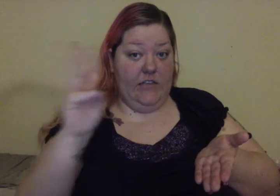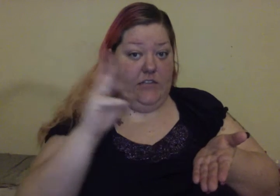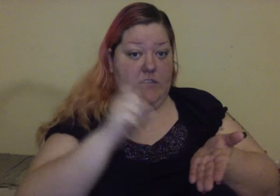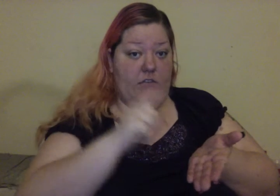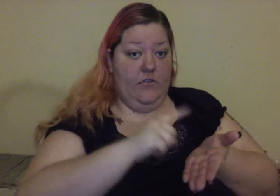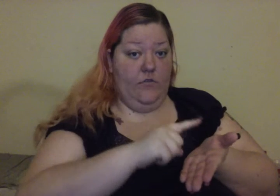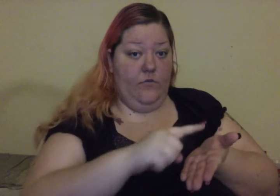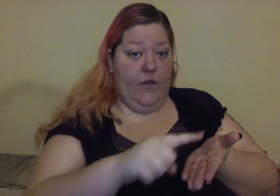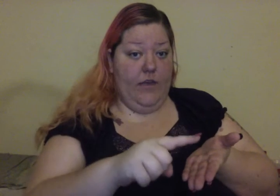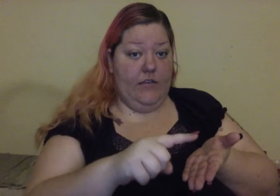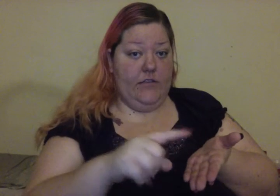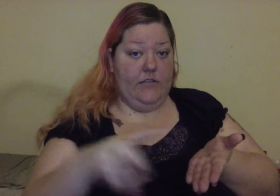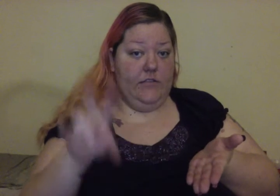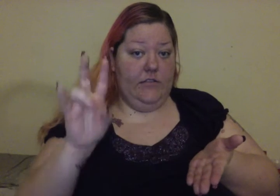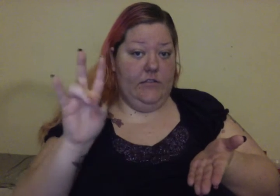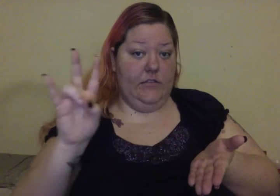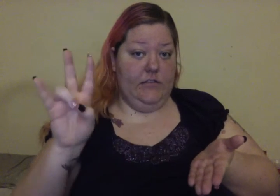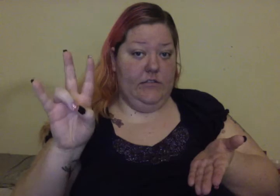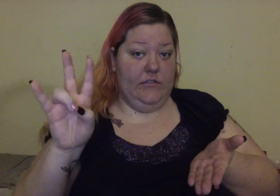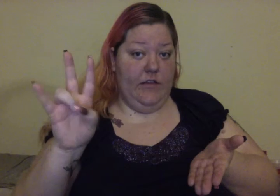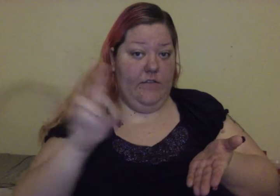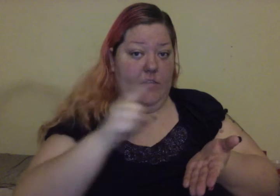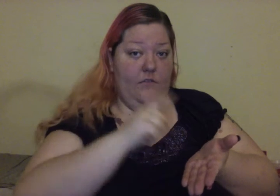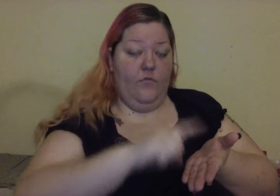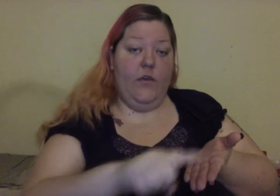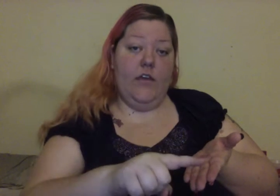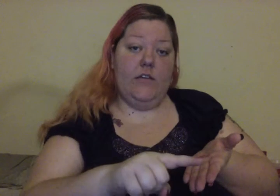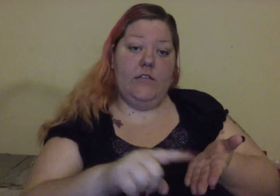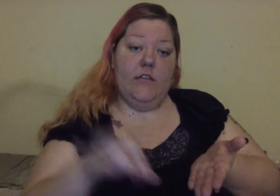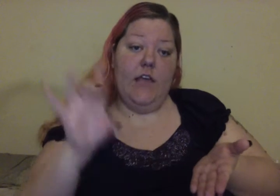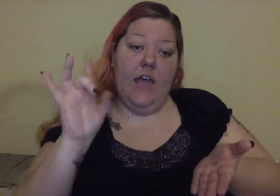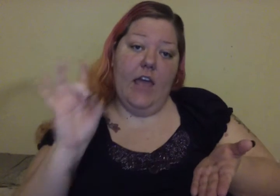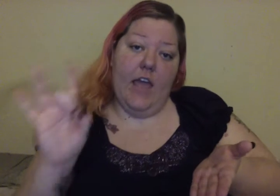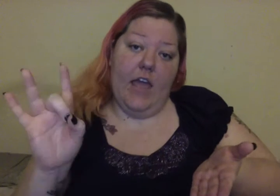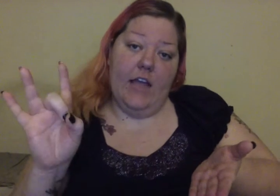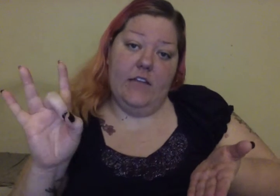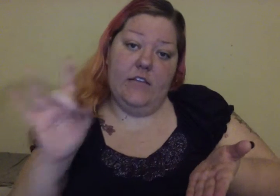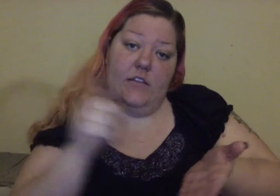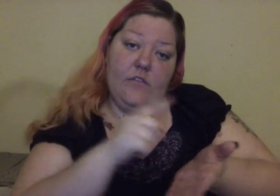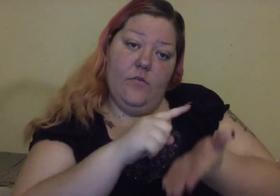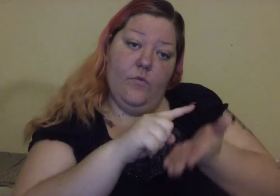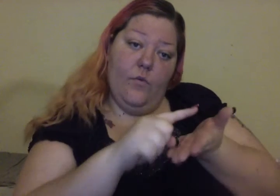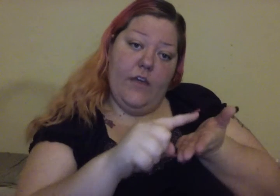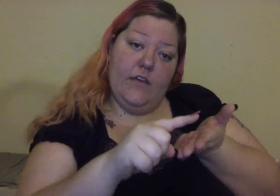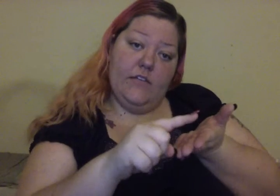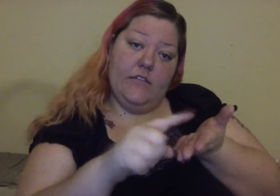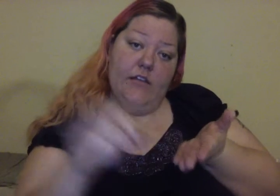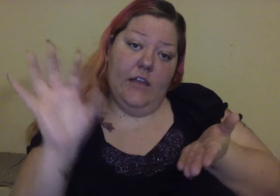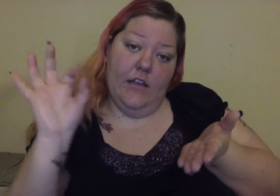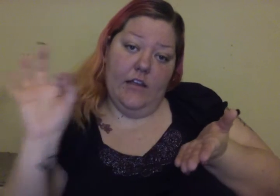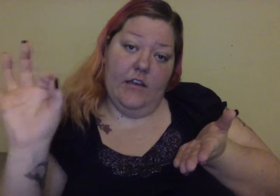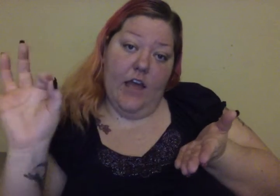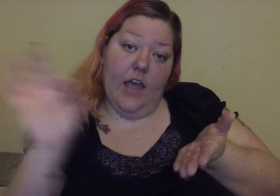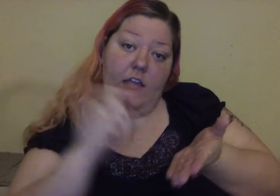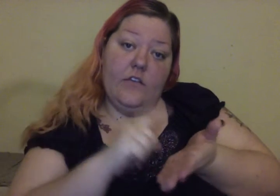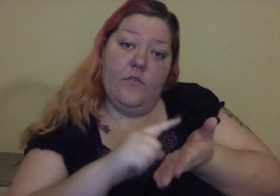6 weeks, 7 weeks, 8 weeks, 9